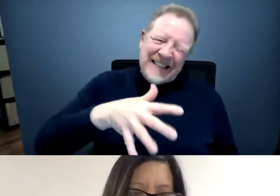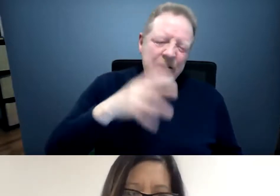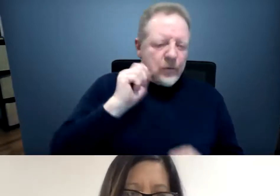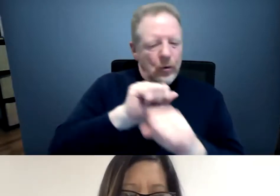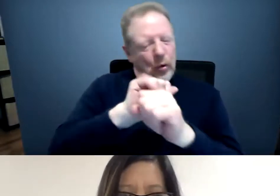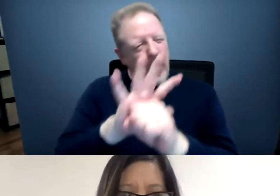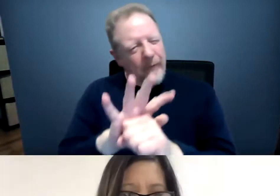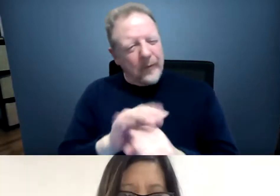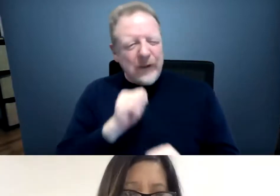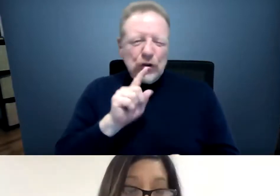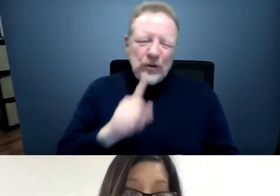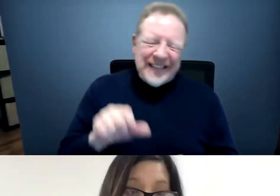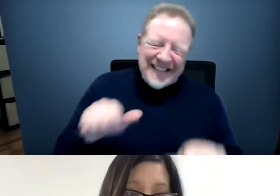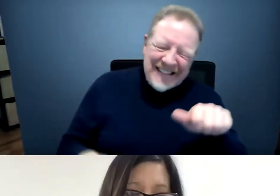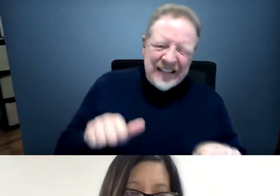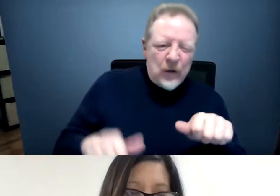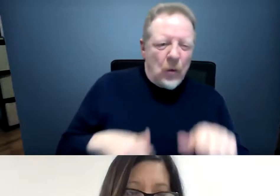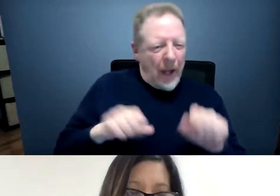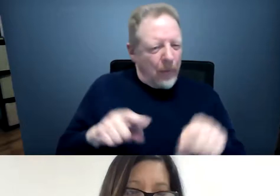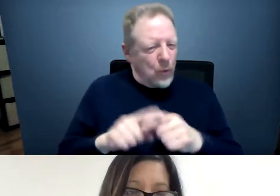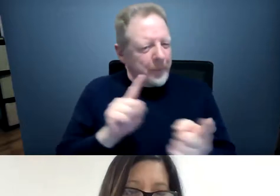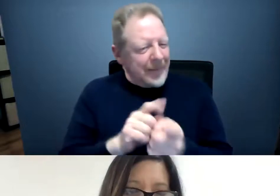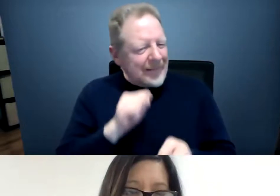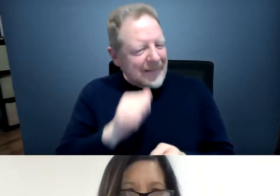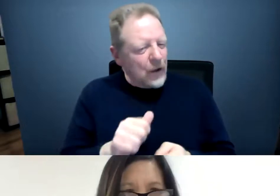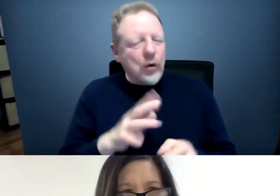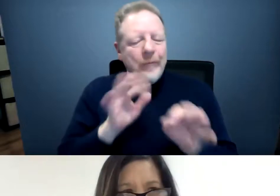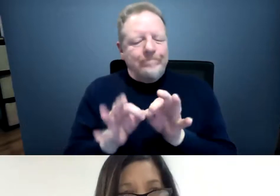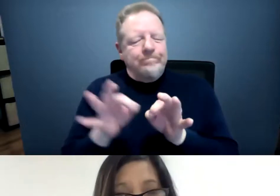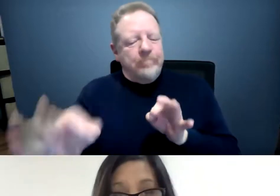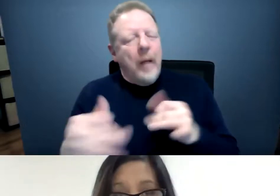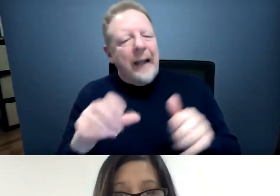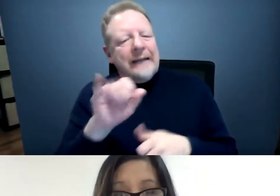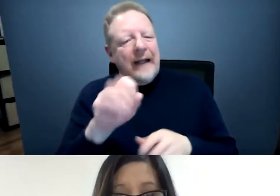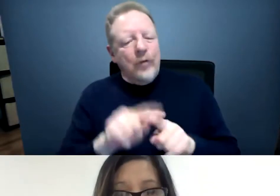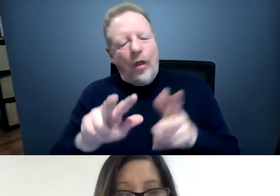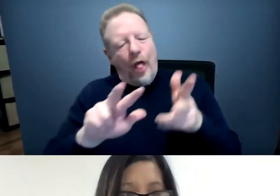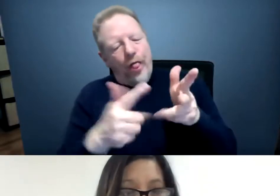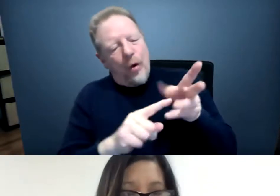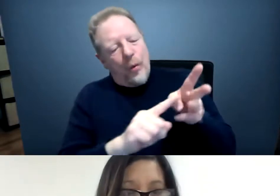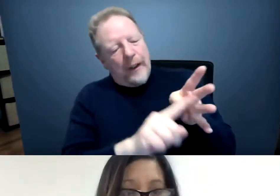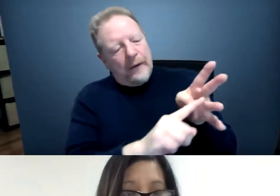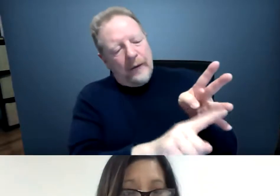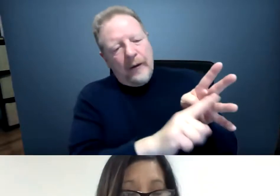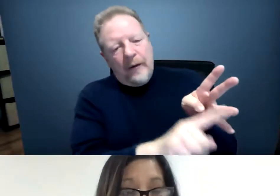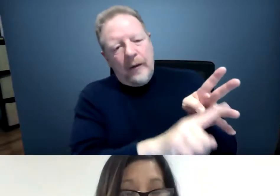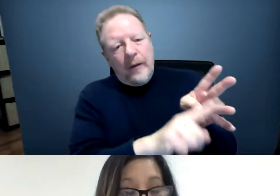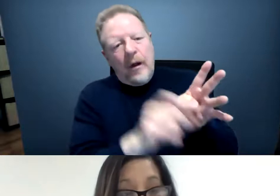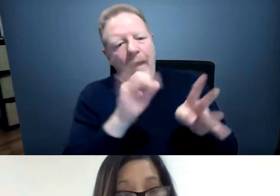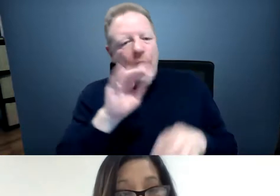know whether or not we would be able to meet. So pushing it back to roughly the 3rd week of August is more likely that we can actually meet